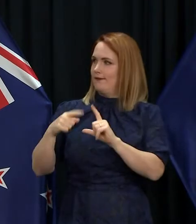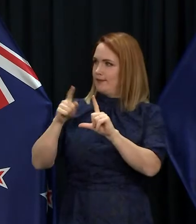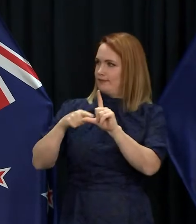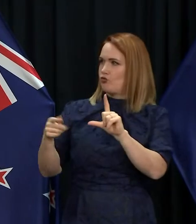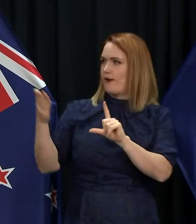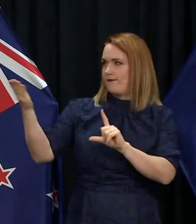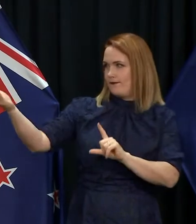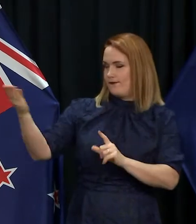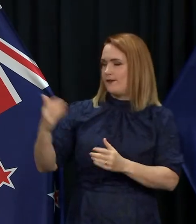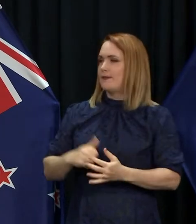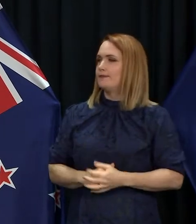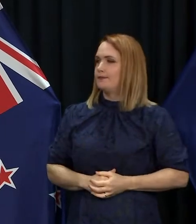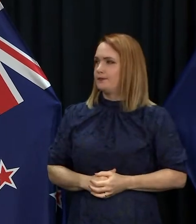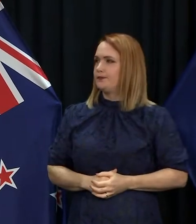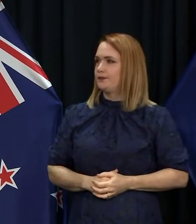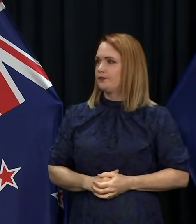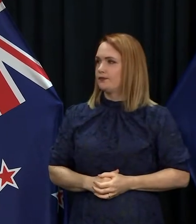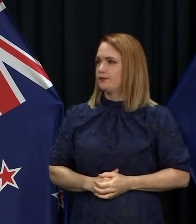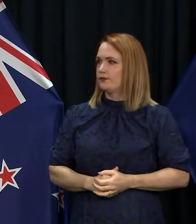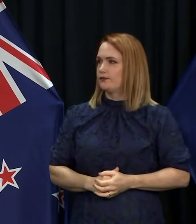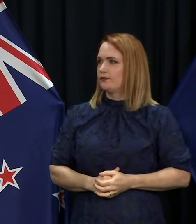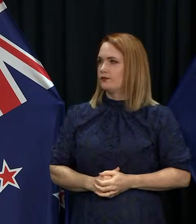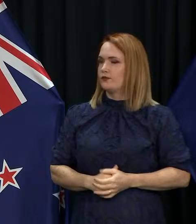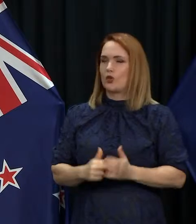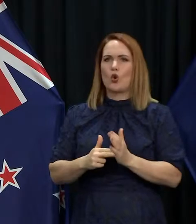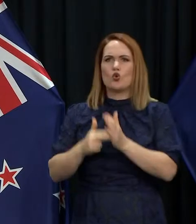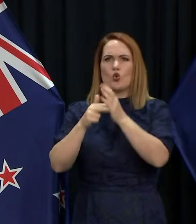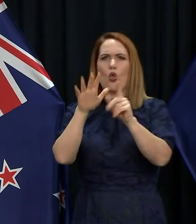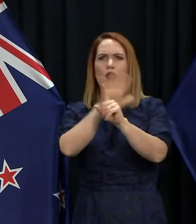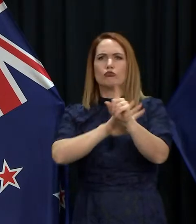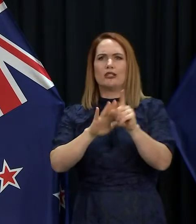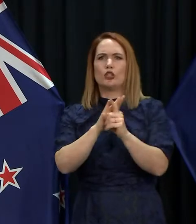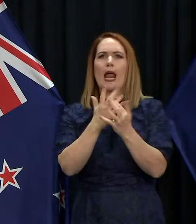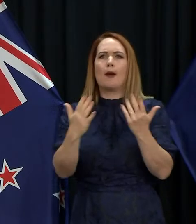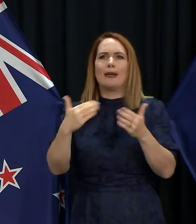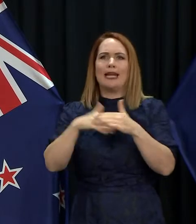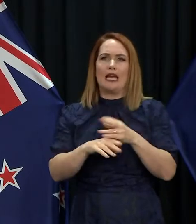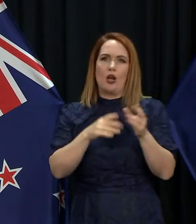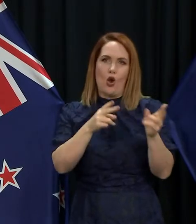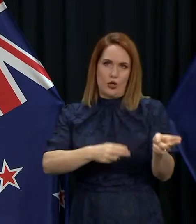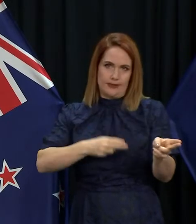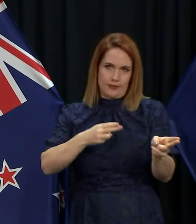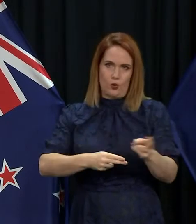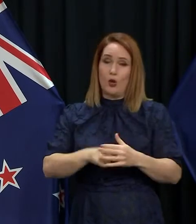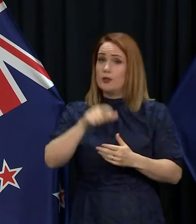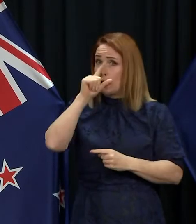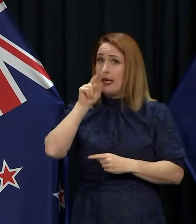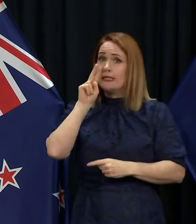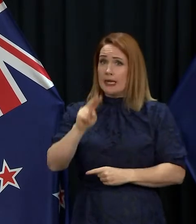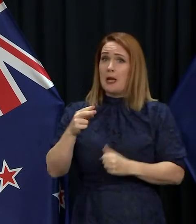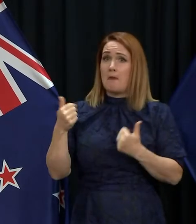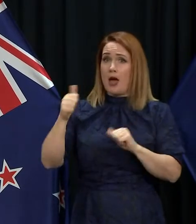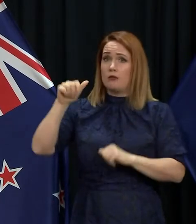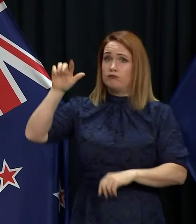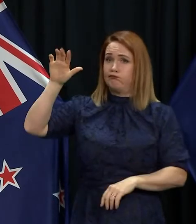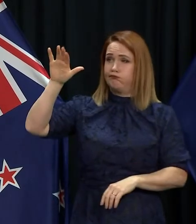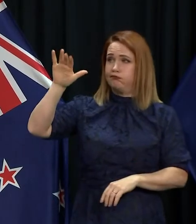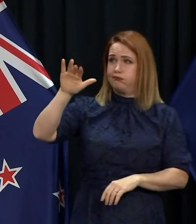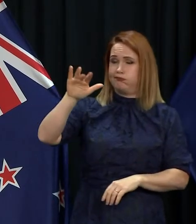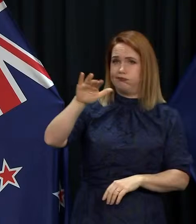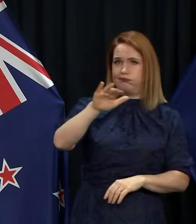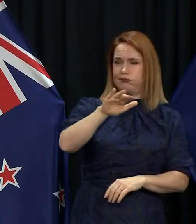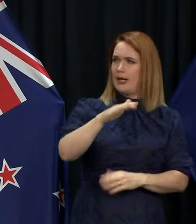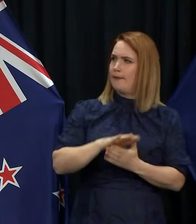So this is the northern region occupied hospital beds. So you can see that we are coming down, but this was the